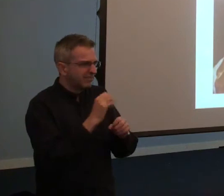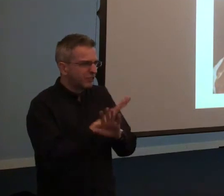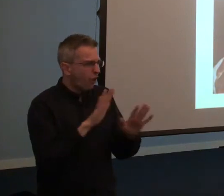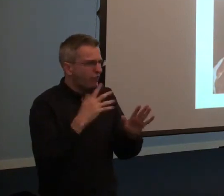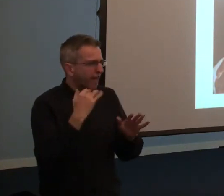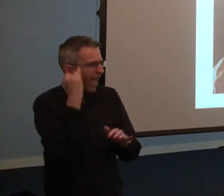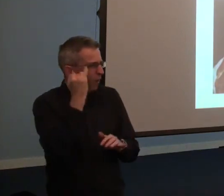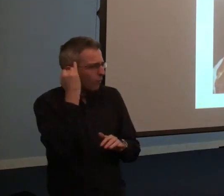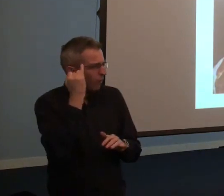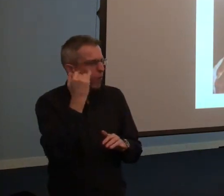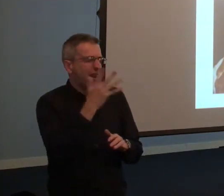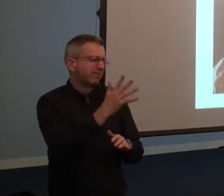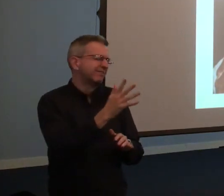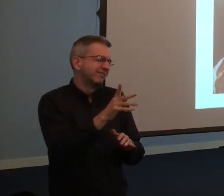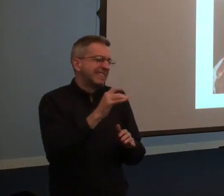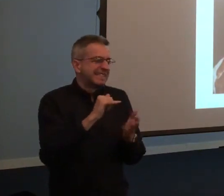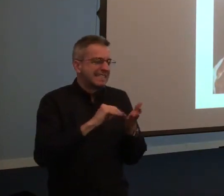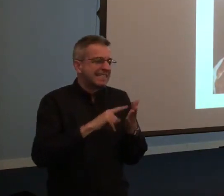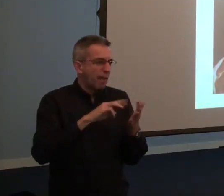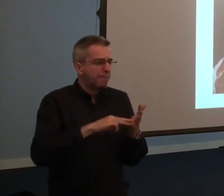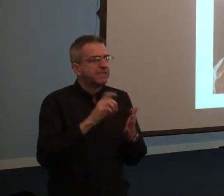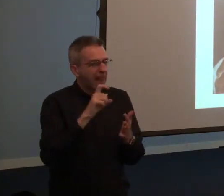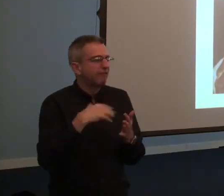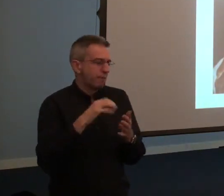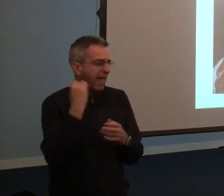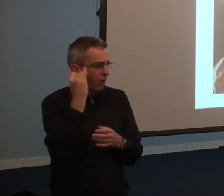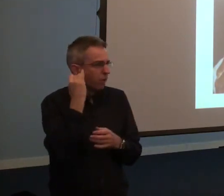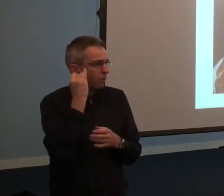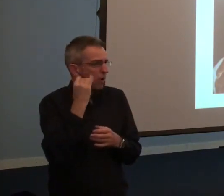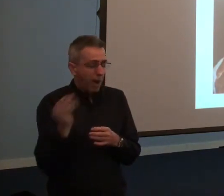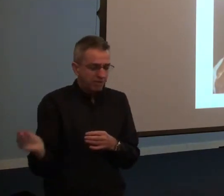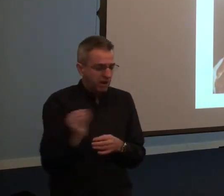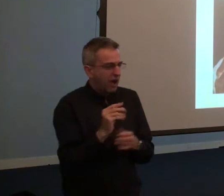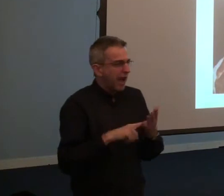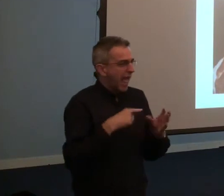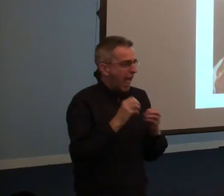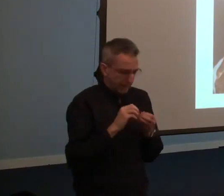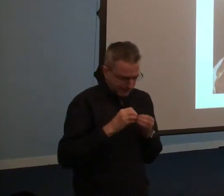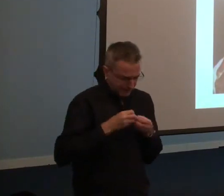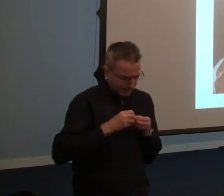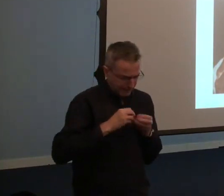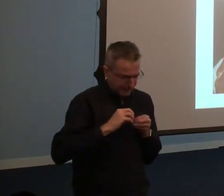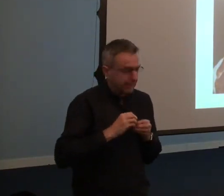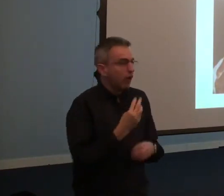It was actually made, it's not from a cow, well, I mean, it is from a cow's stem cells, but it was made in a